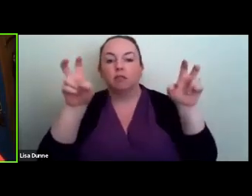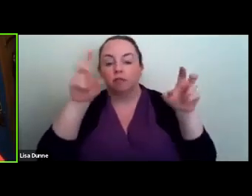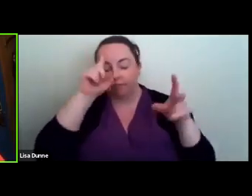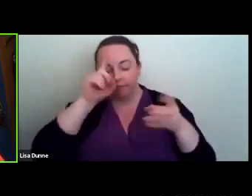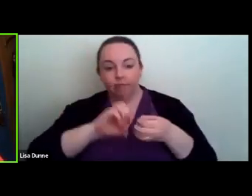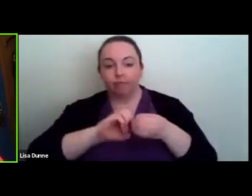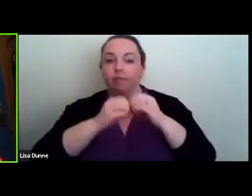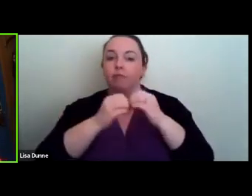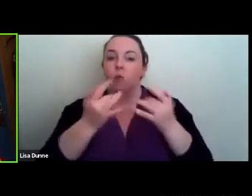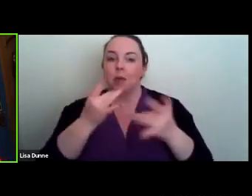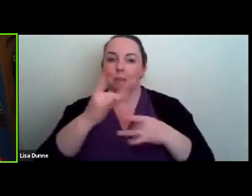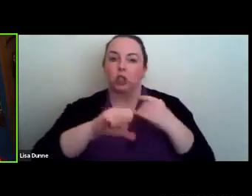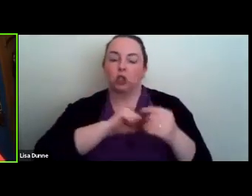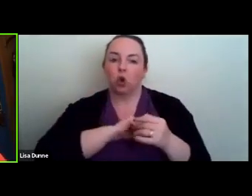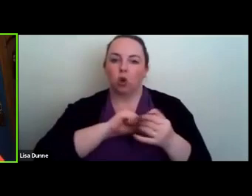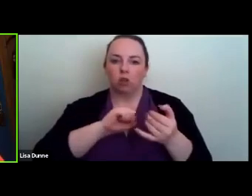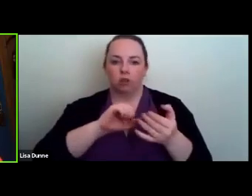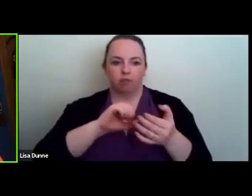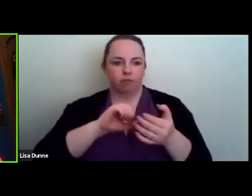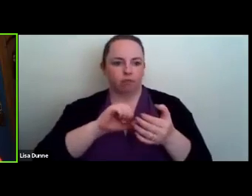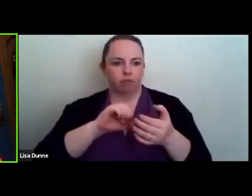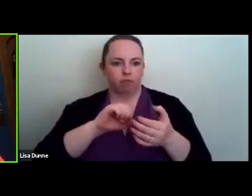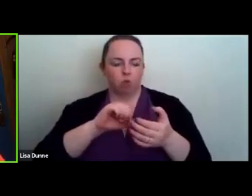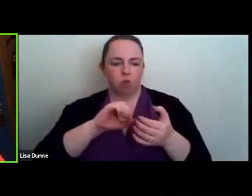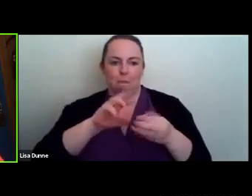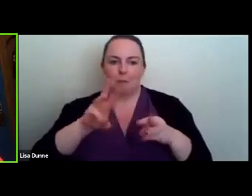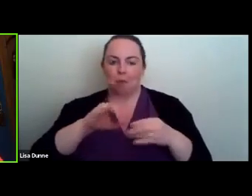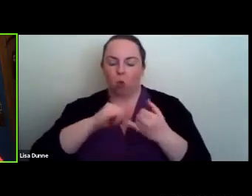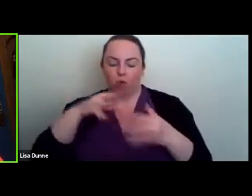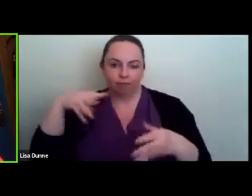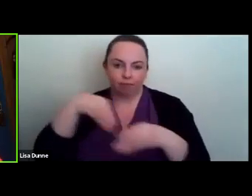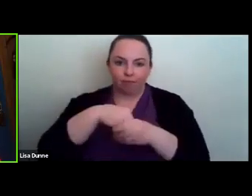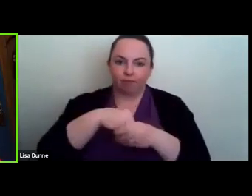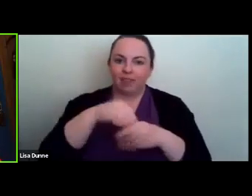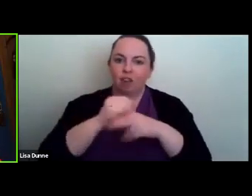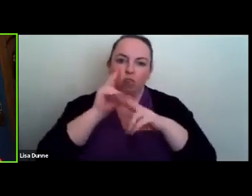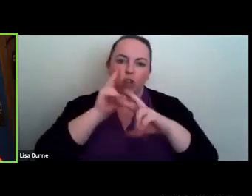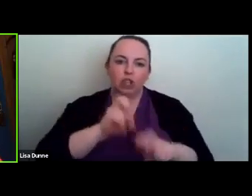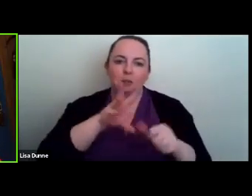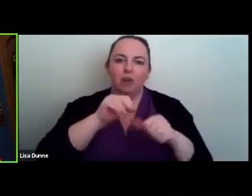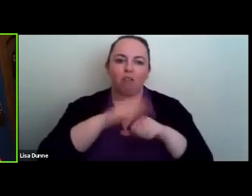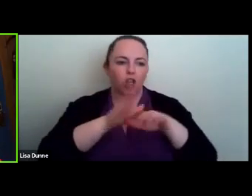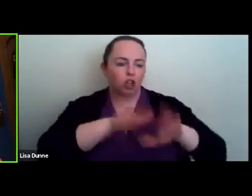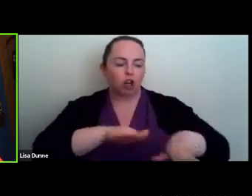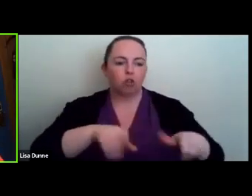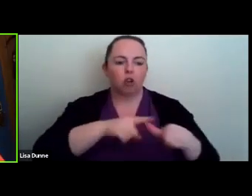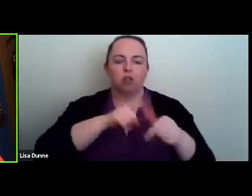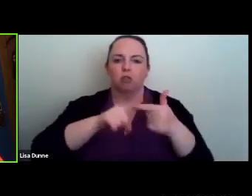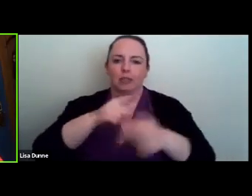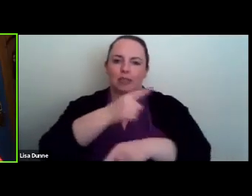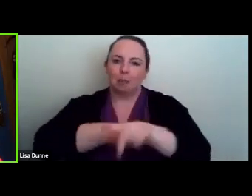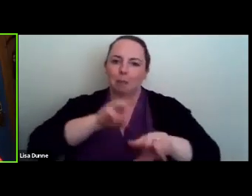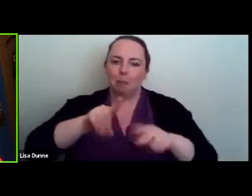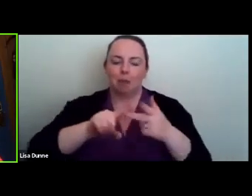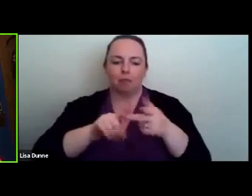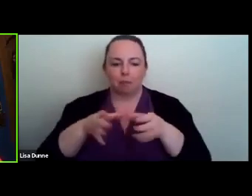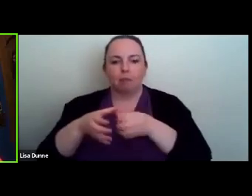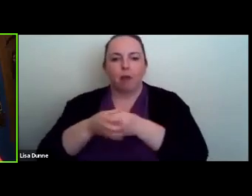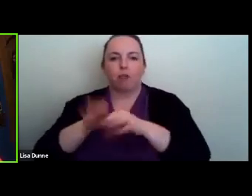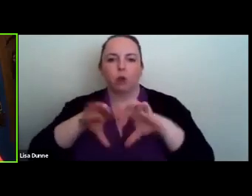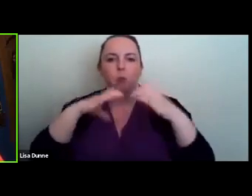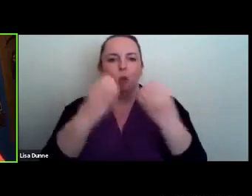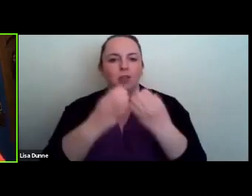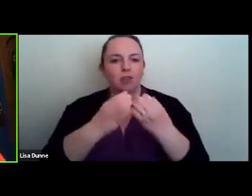order to ensure that participation was at the heart of research, particularly for children, disabled people, and minority communities at